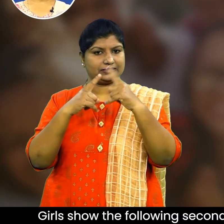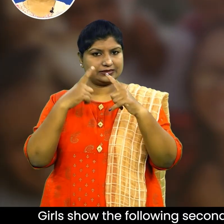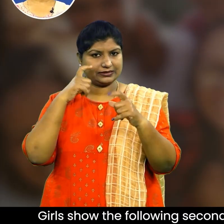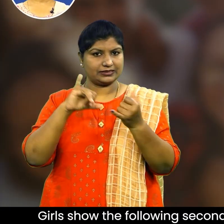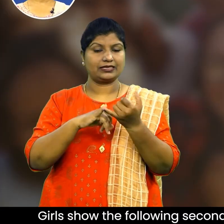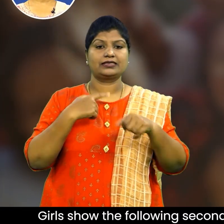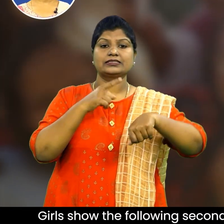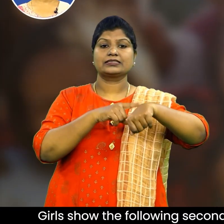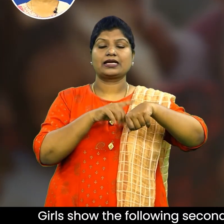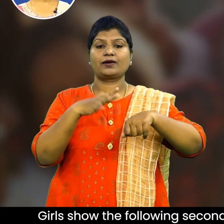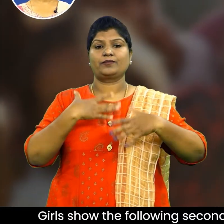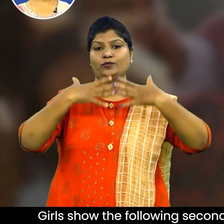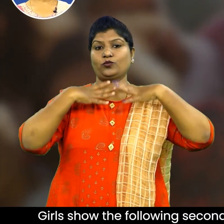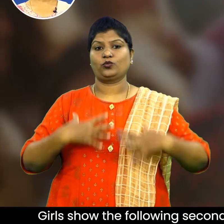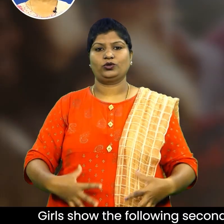puberty.